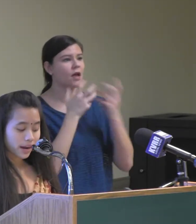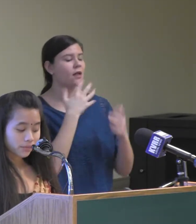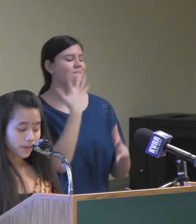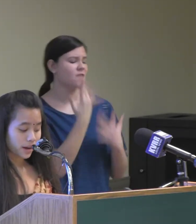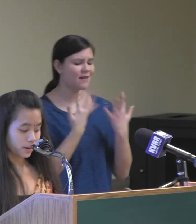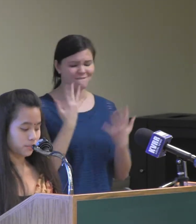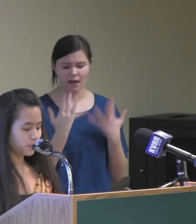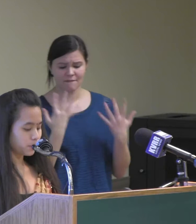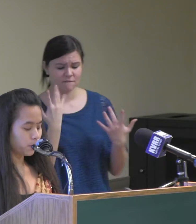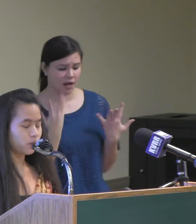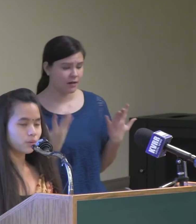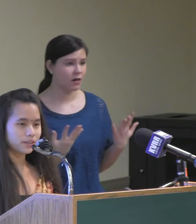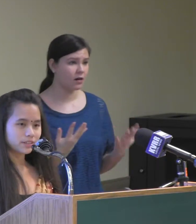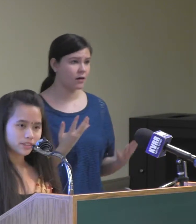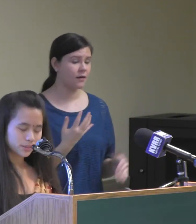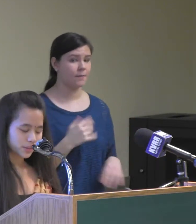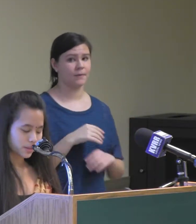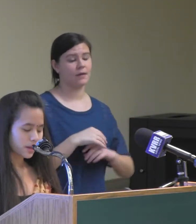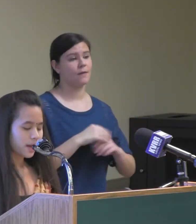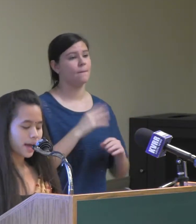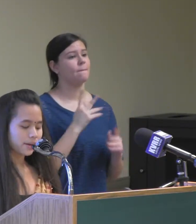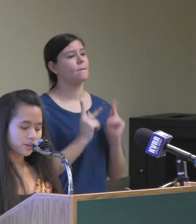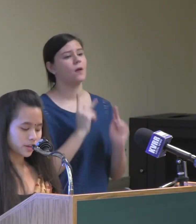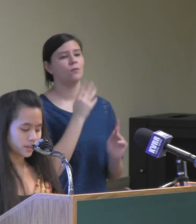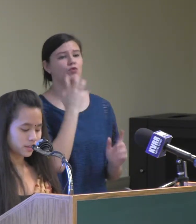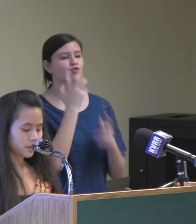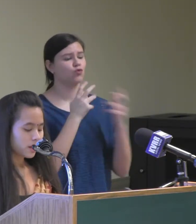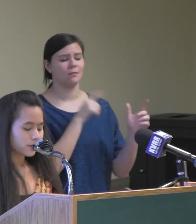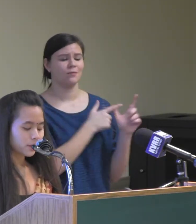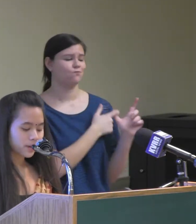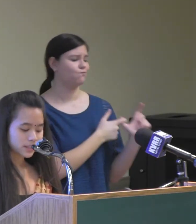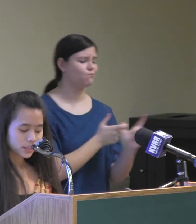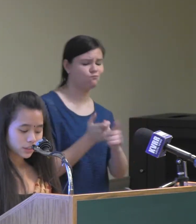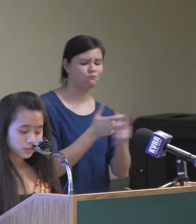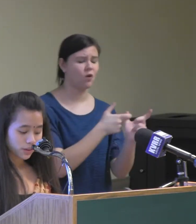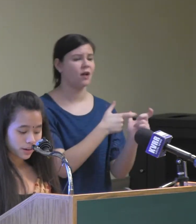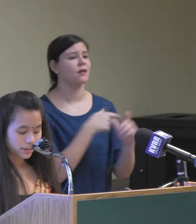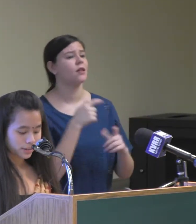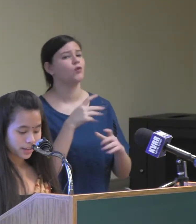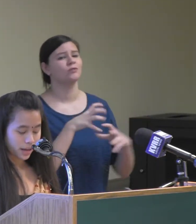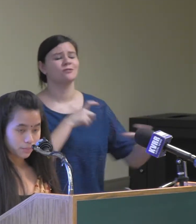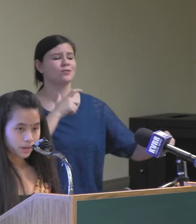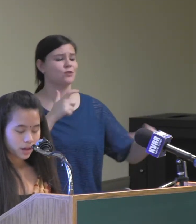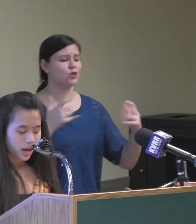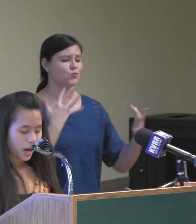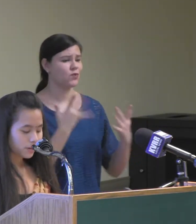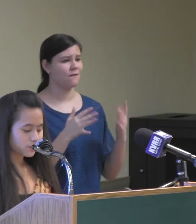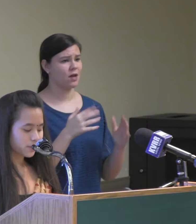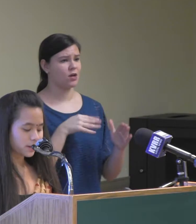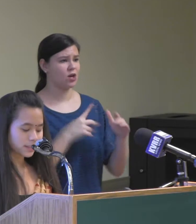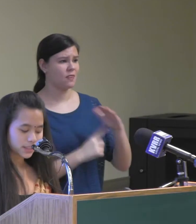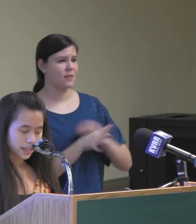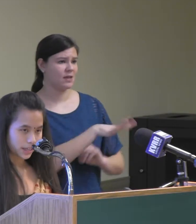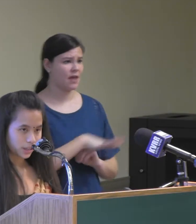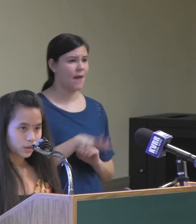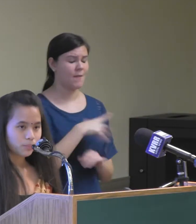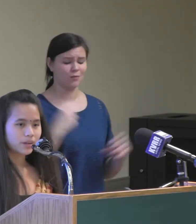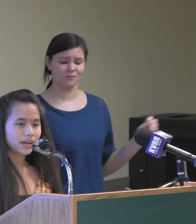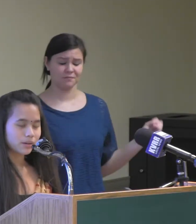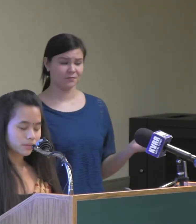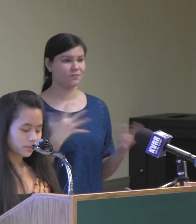"Fire, fire, fire," people were screaming and running. There was a huge fire in the camp. I was very